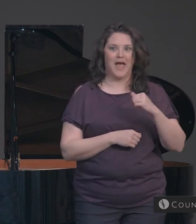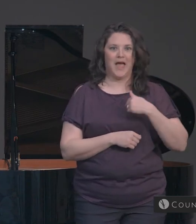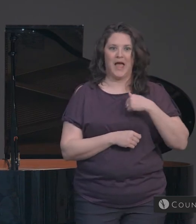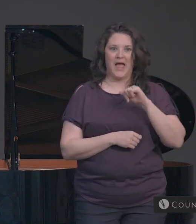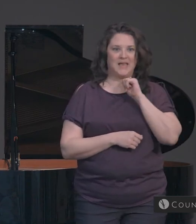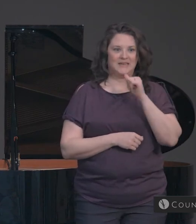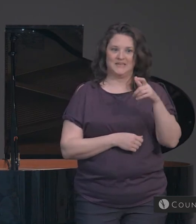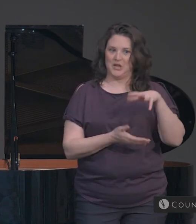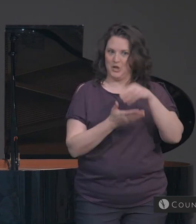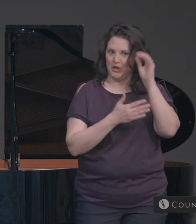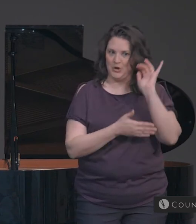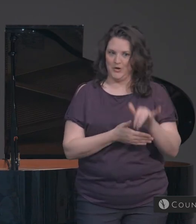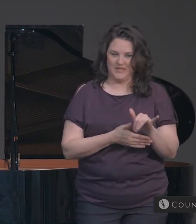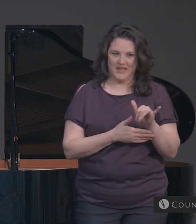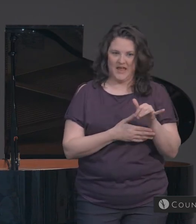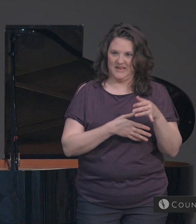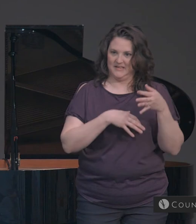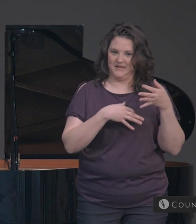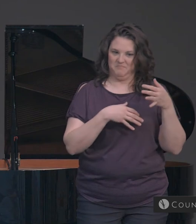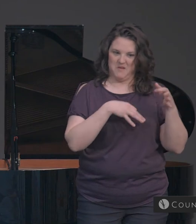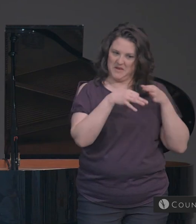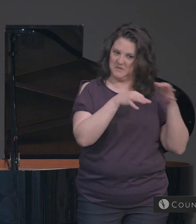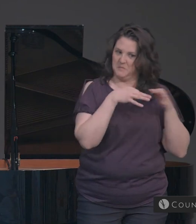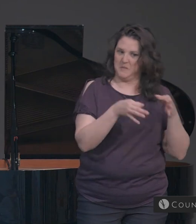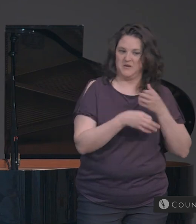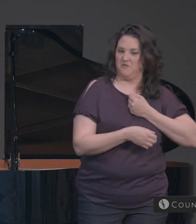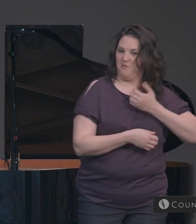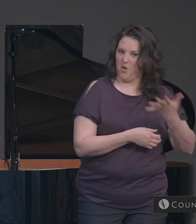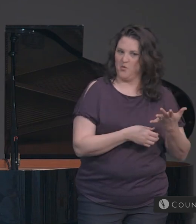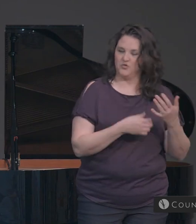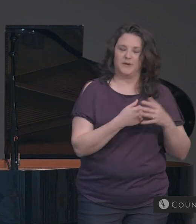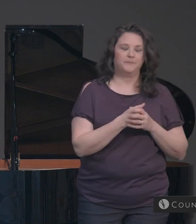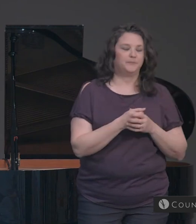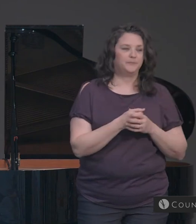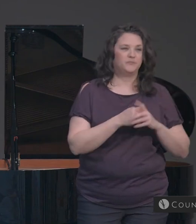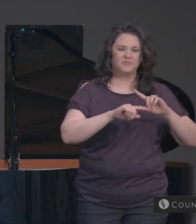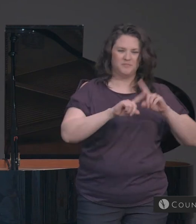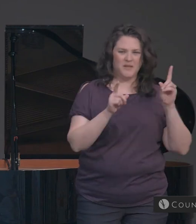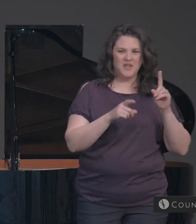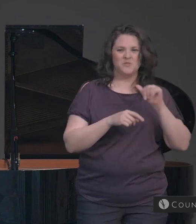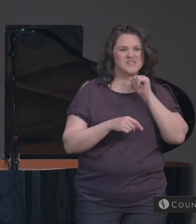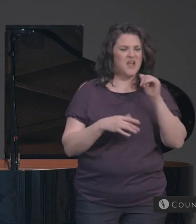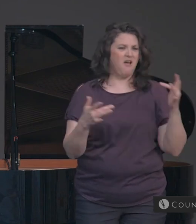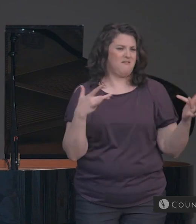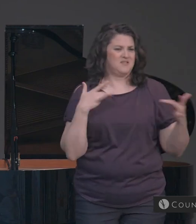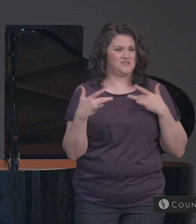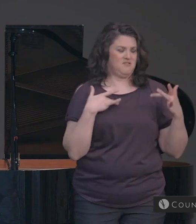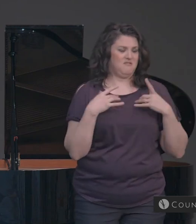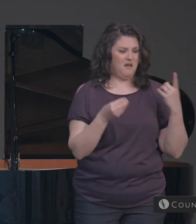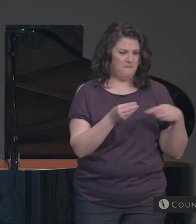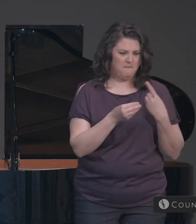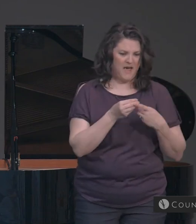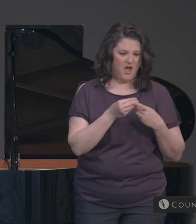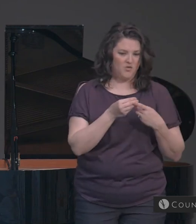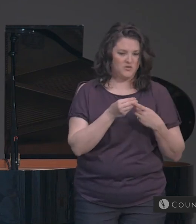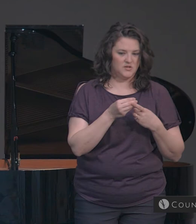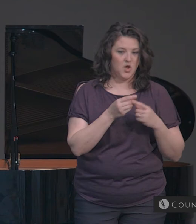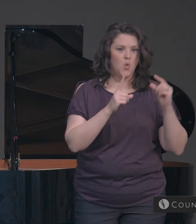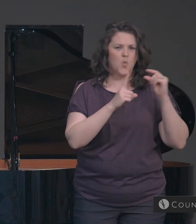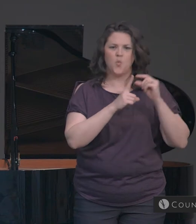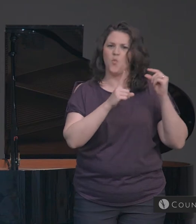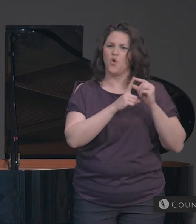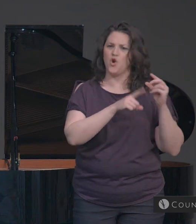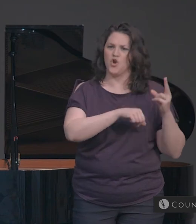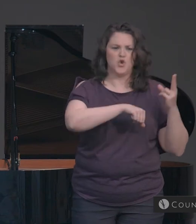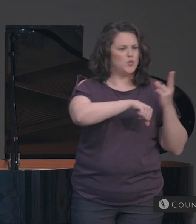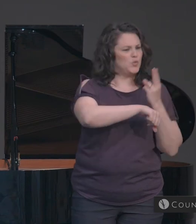well. I'm not a creative writer at all. But it wasn't concerned necessarily with meter and rhyme.